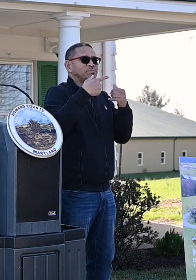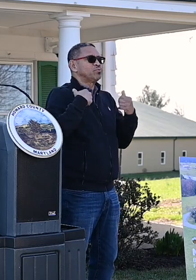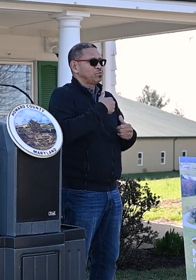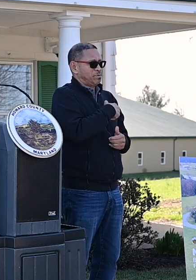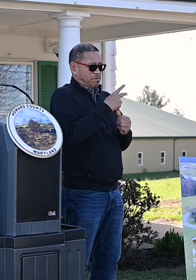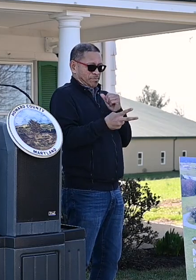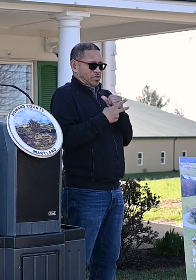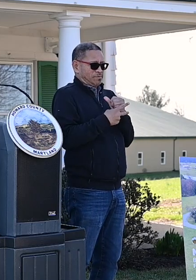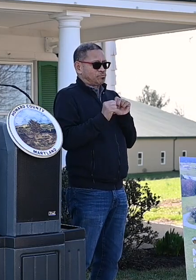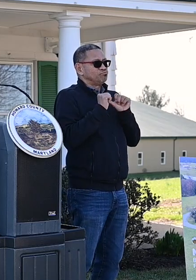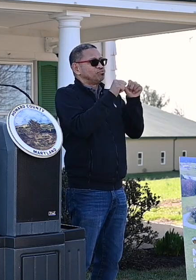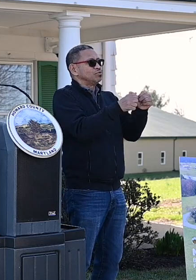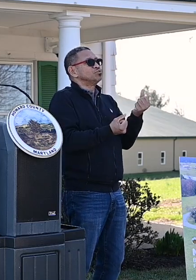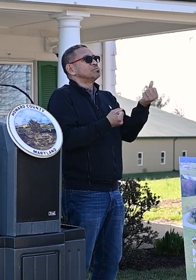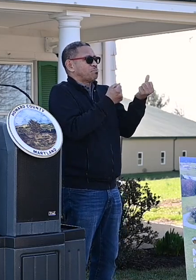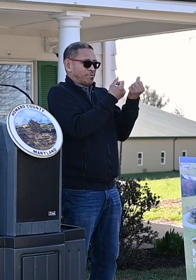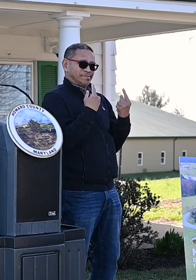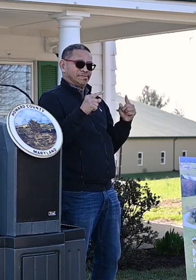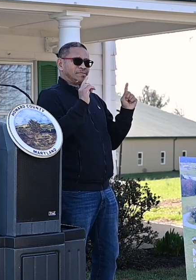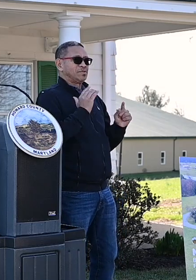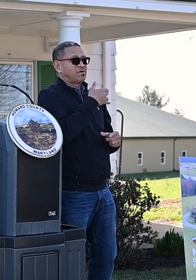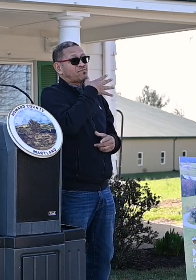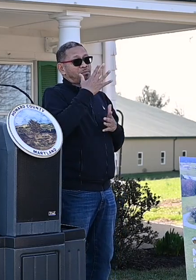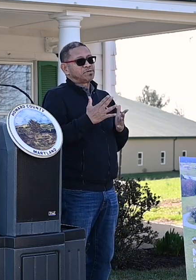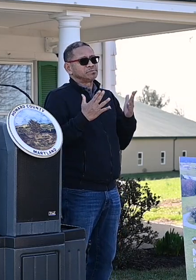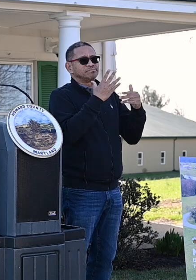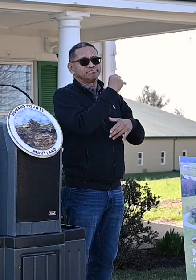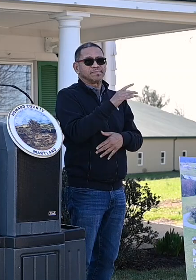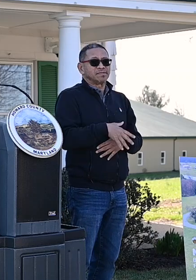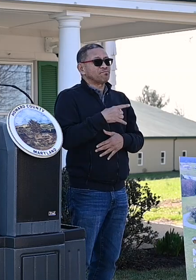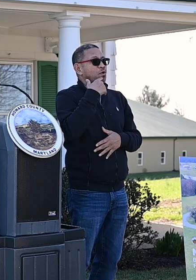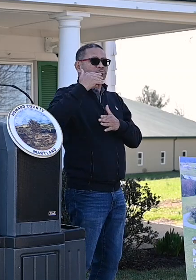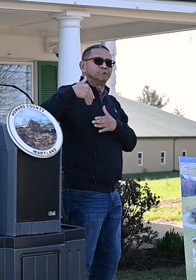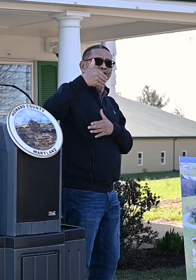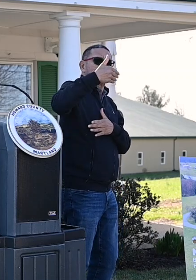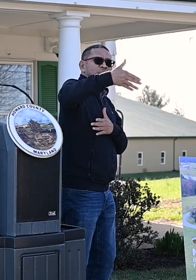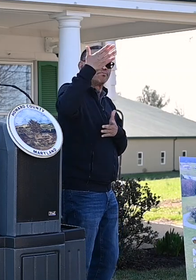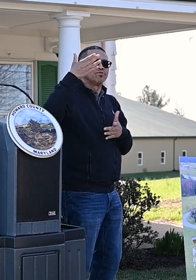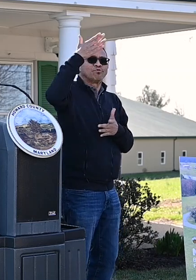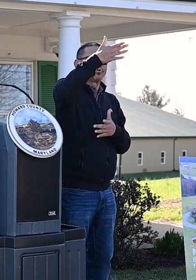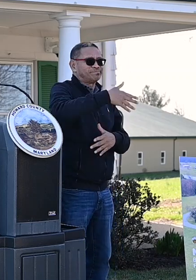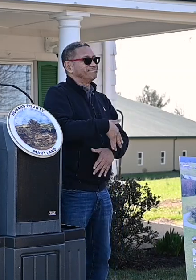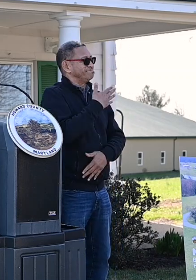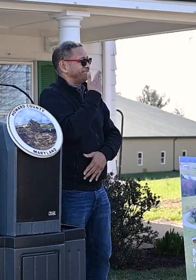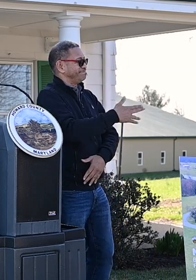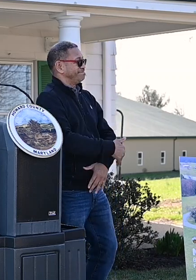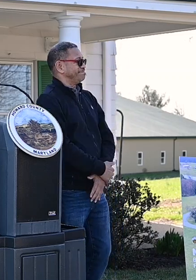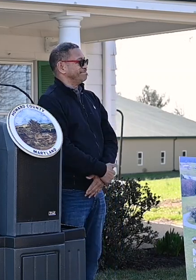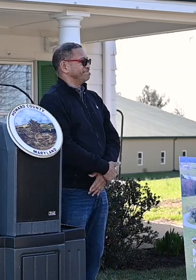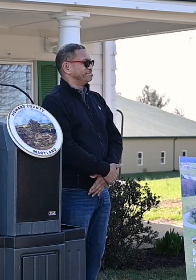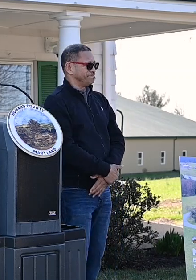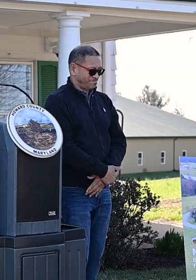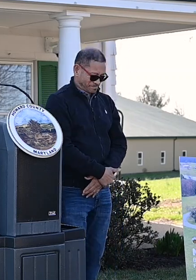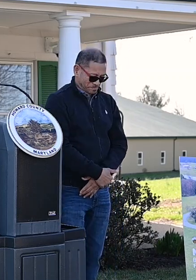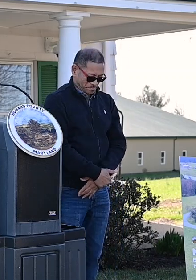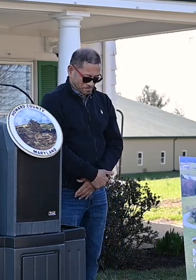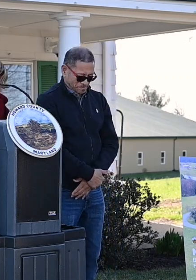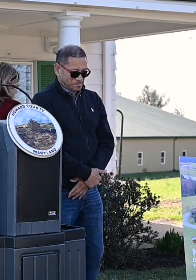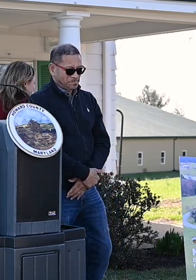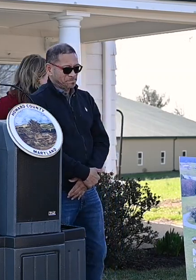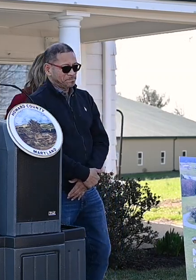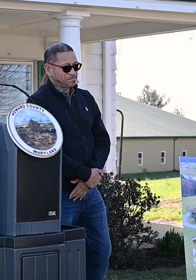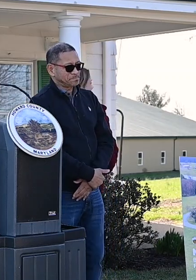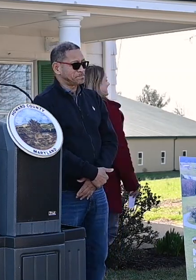will be preserving to support the success of our farmers for generations to come. So thank you so much.